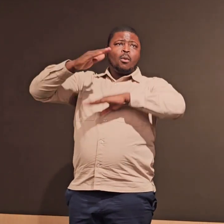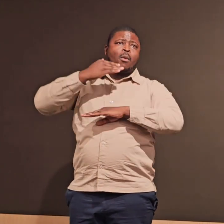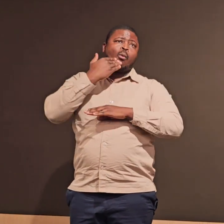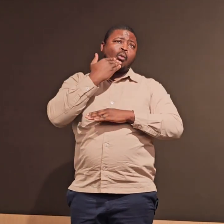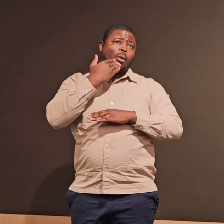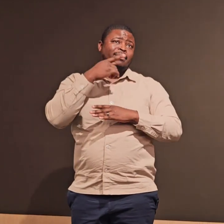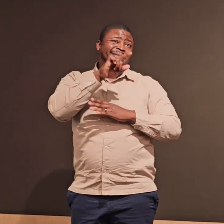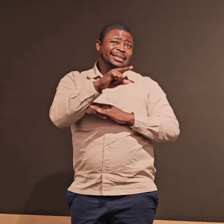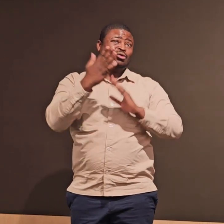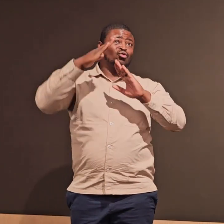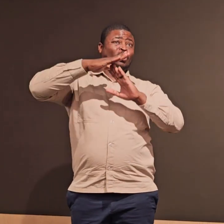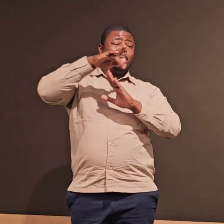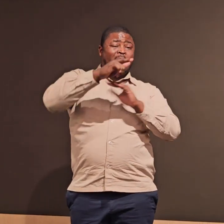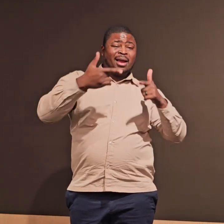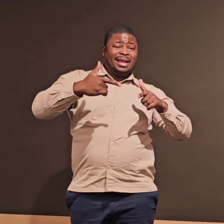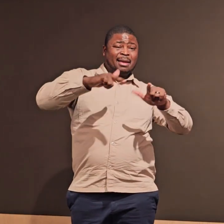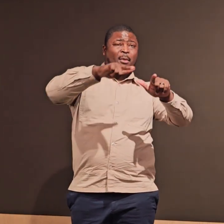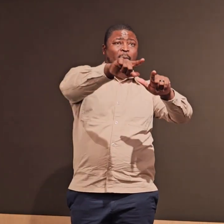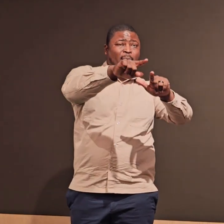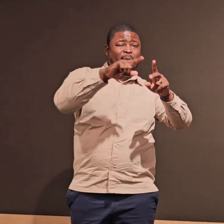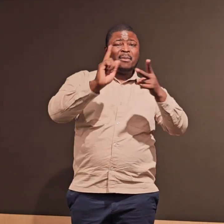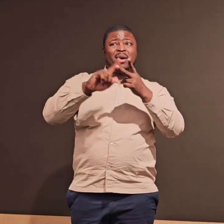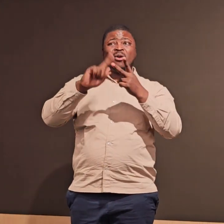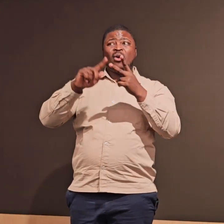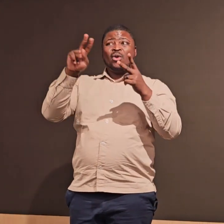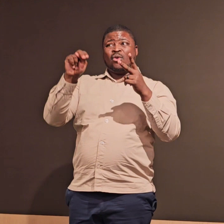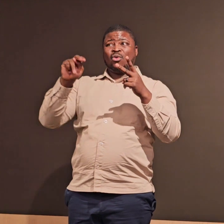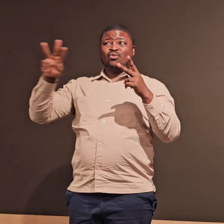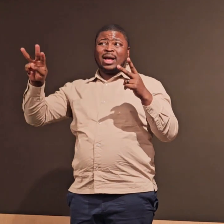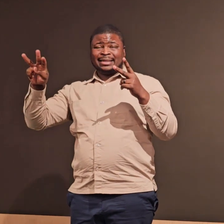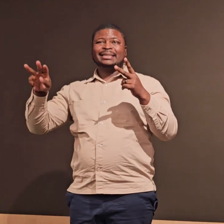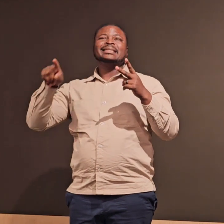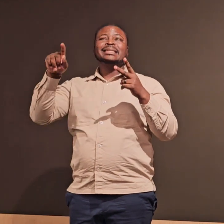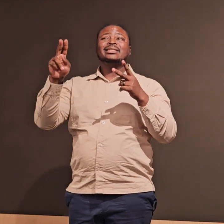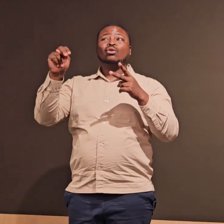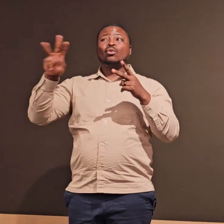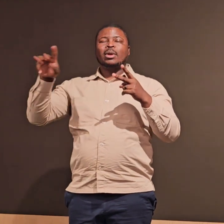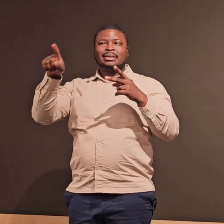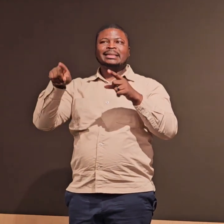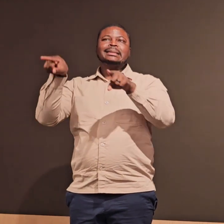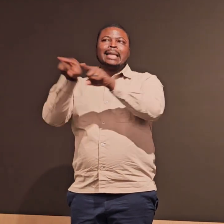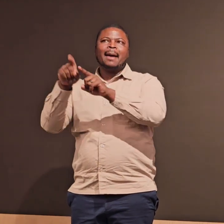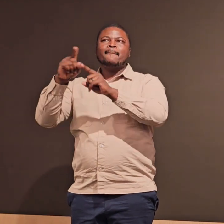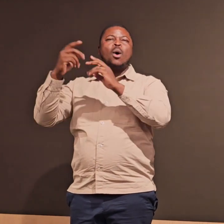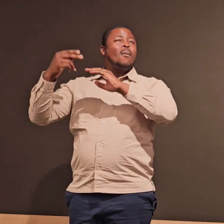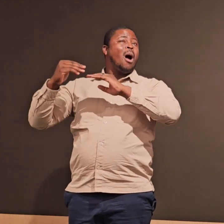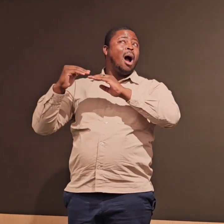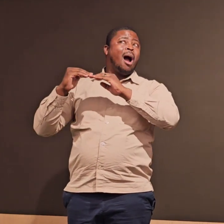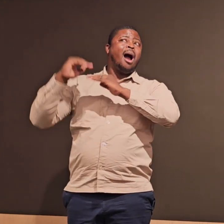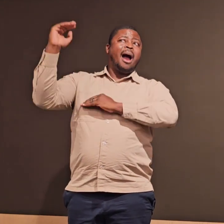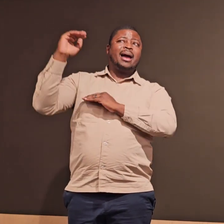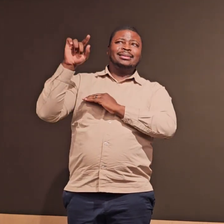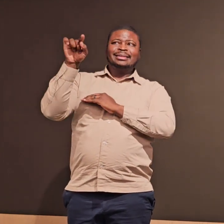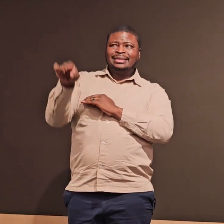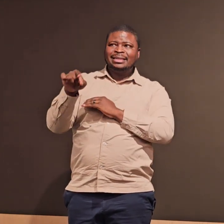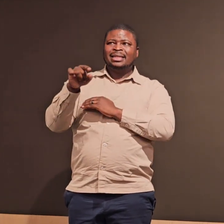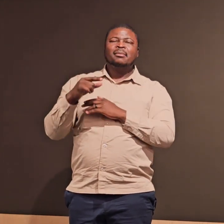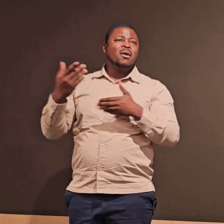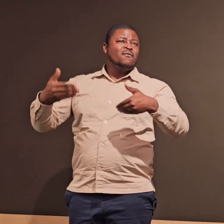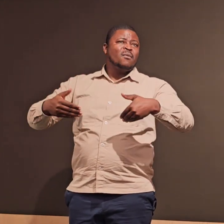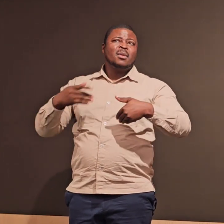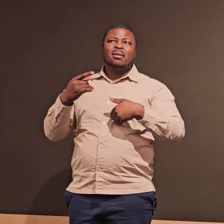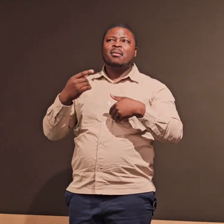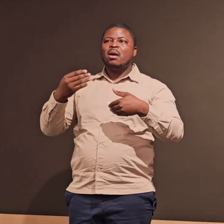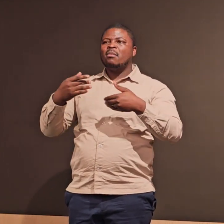severity on food security compared to Northwest, which was the highest severity on food security, and this has been a trend. Even the General